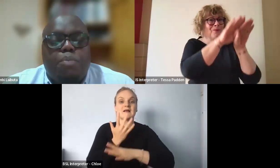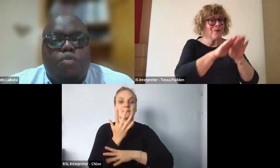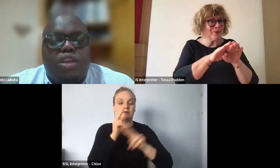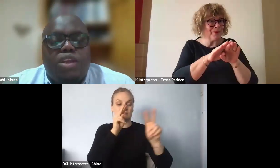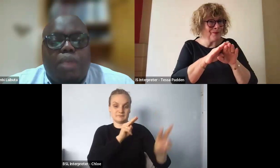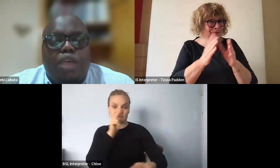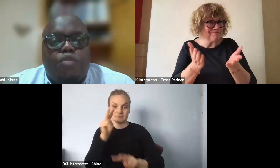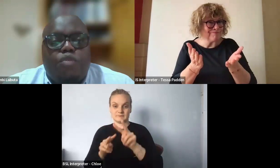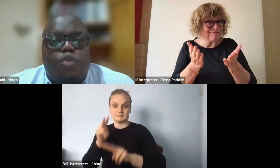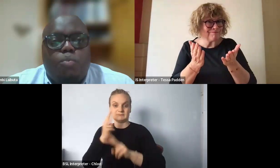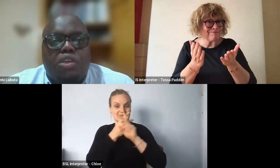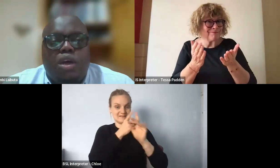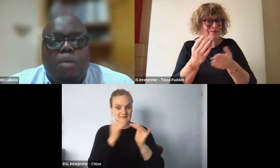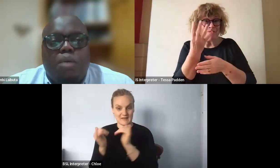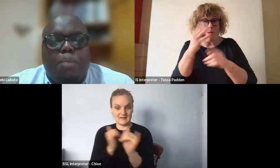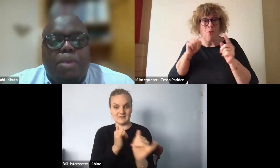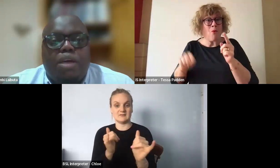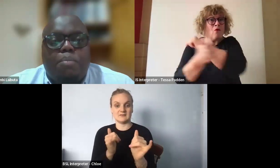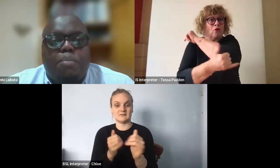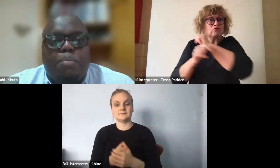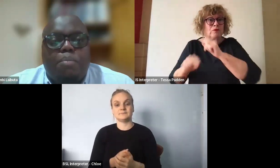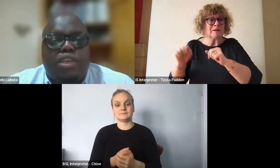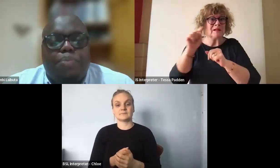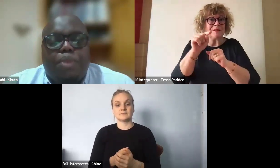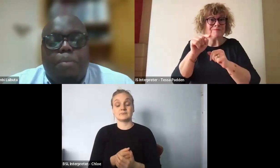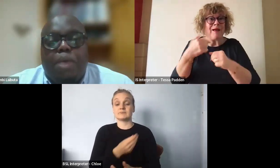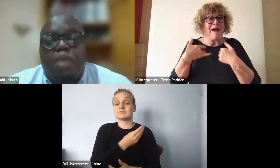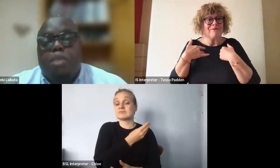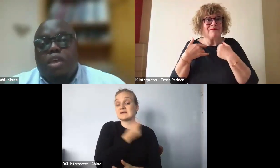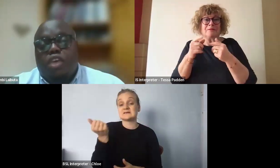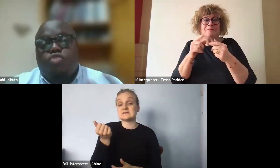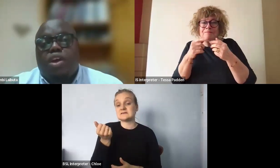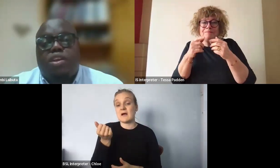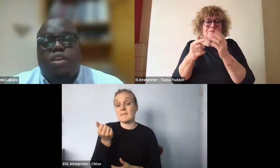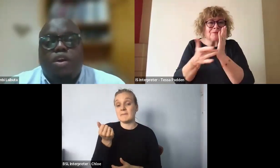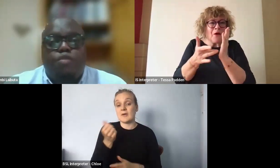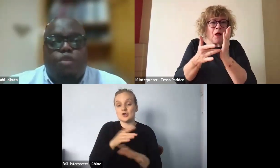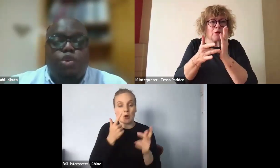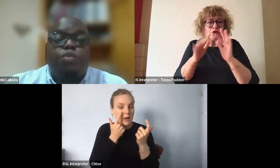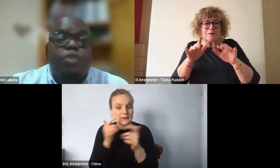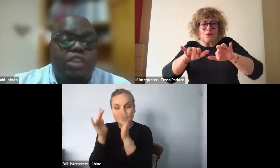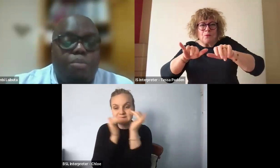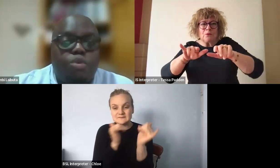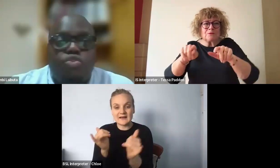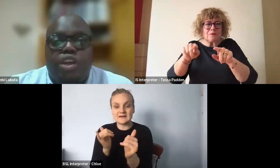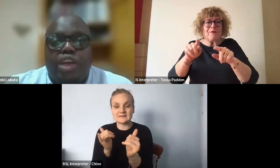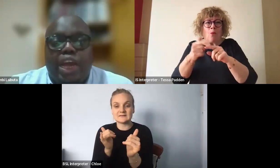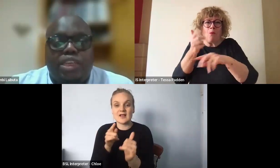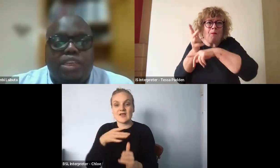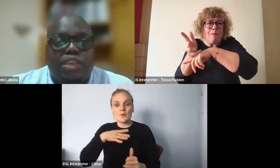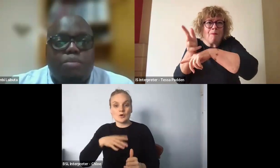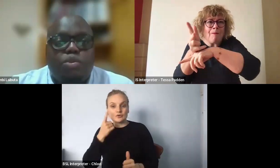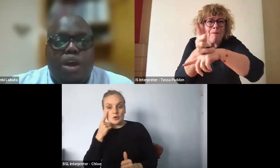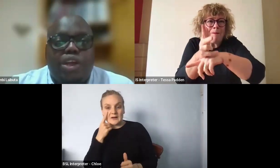but they provide the platform from which public and private data may be extracted for use, for example, to train